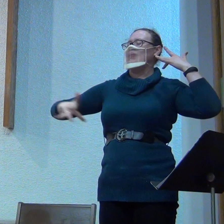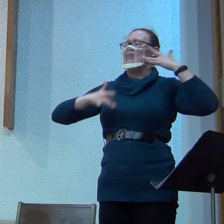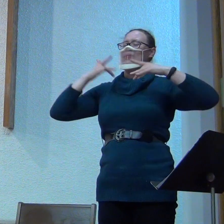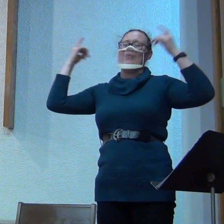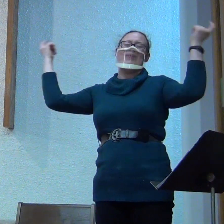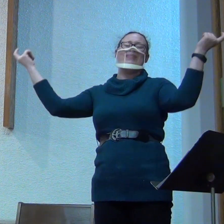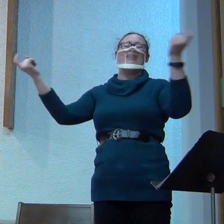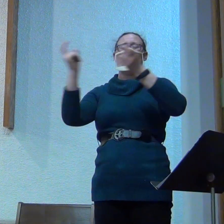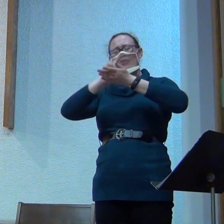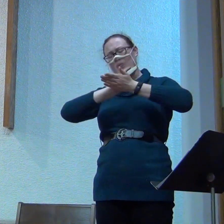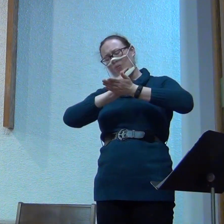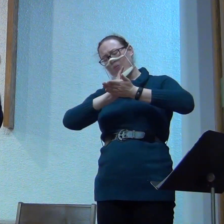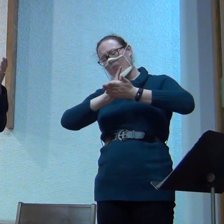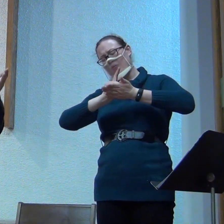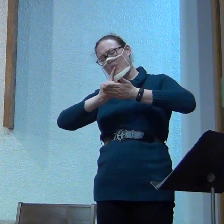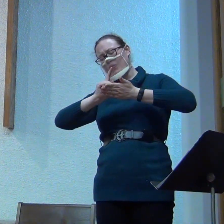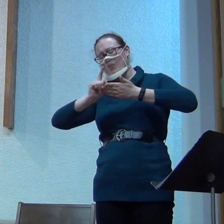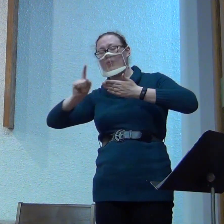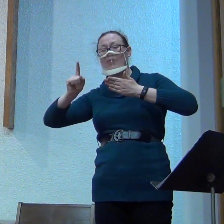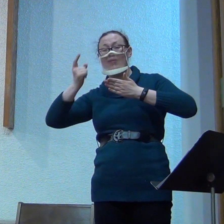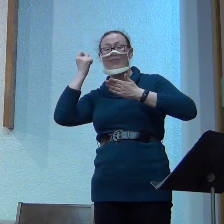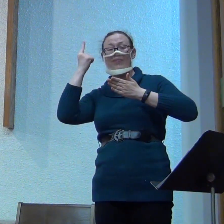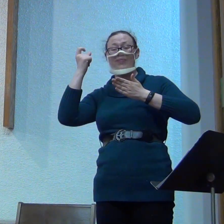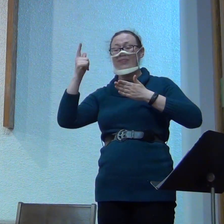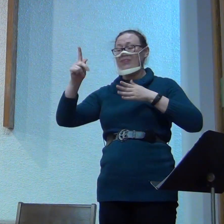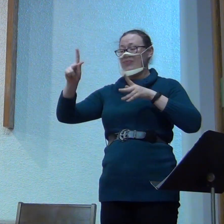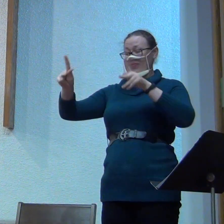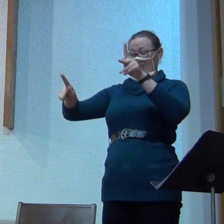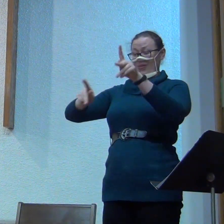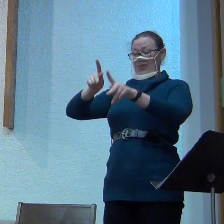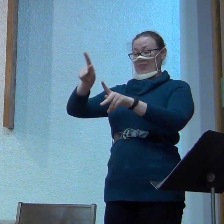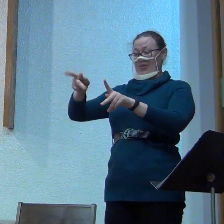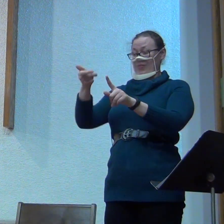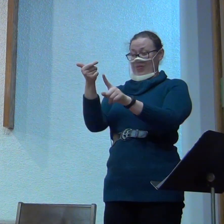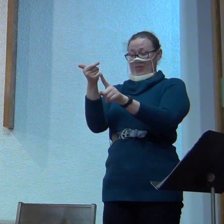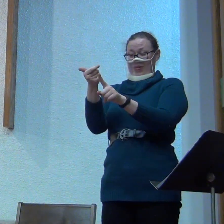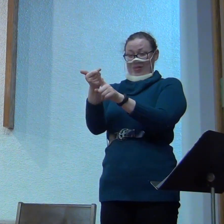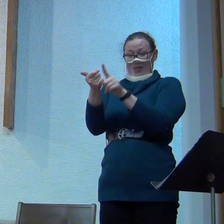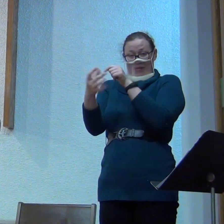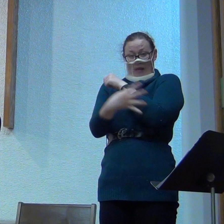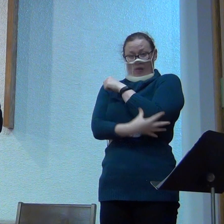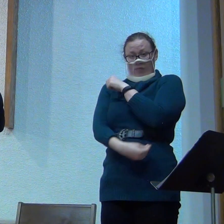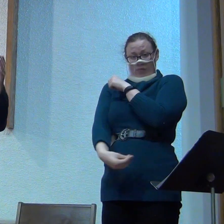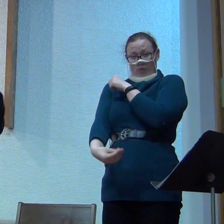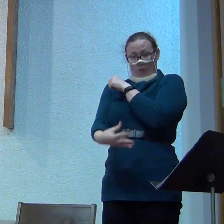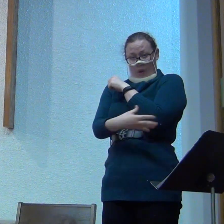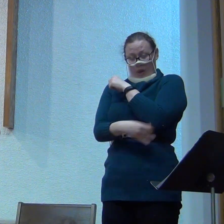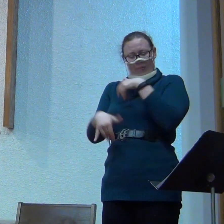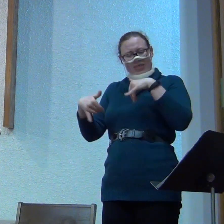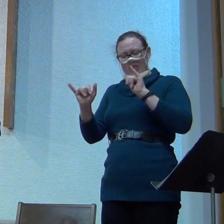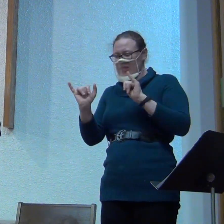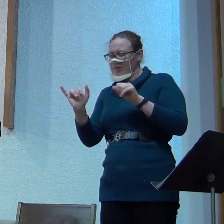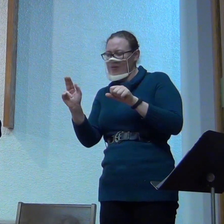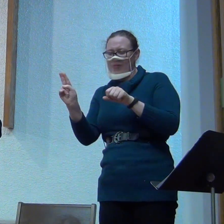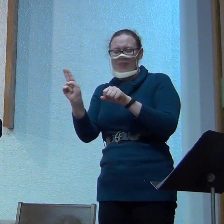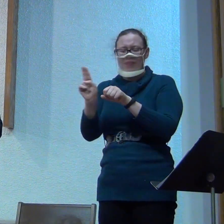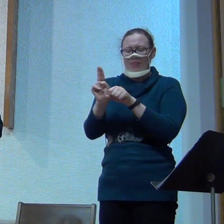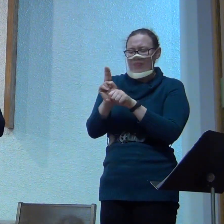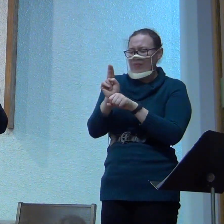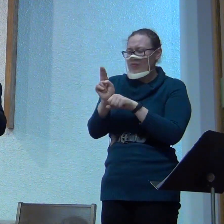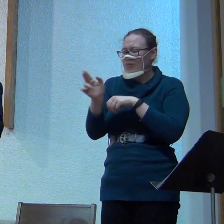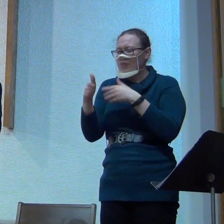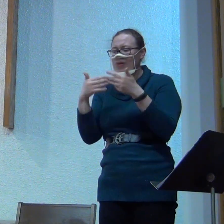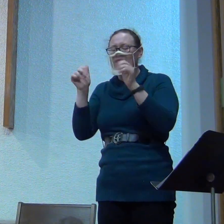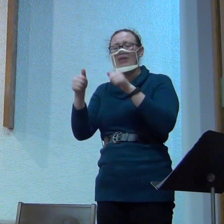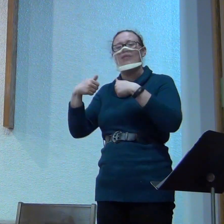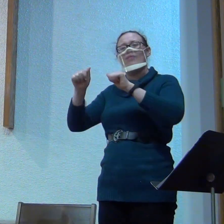entire week. And these were people who had very little means, but used all their means to try to get the